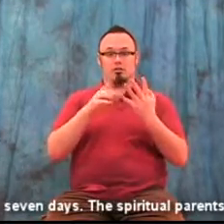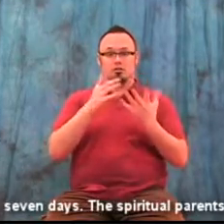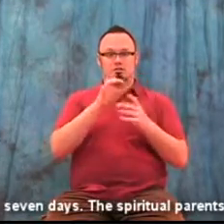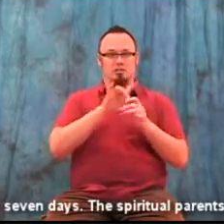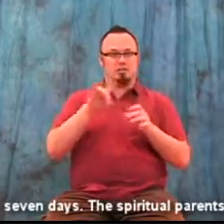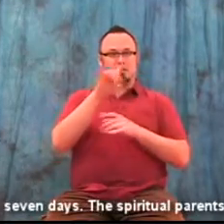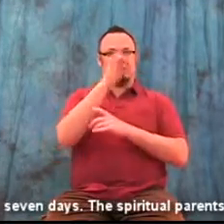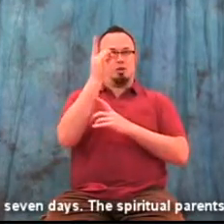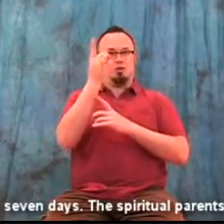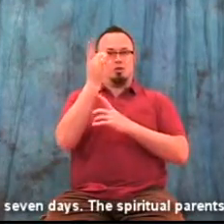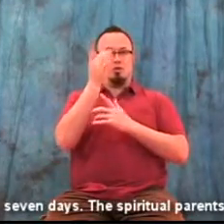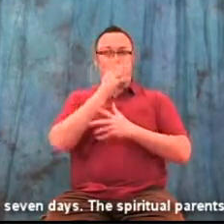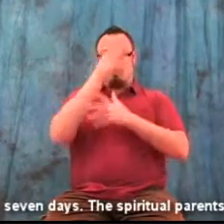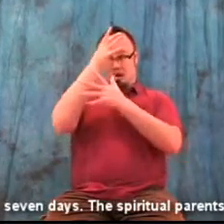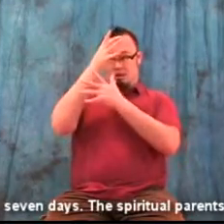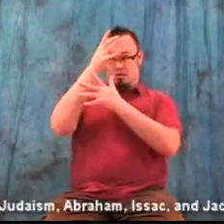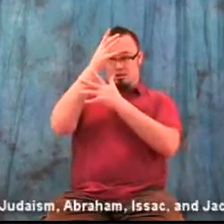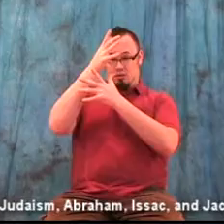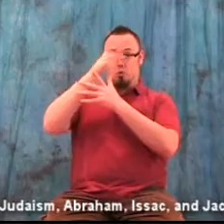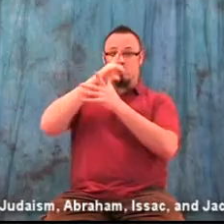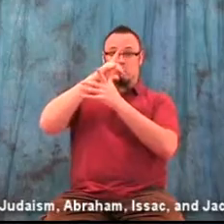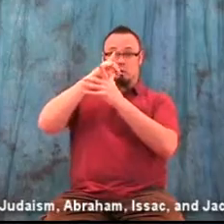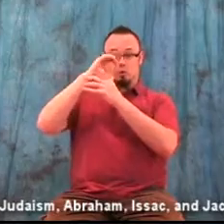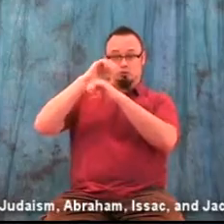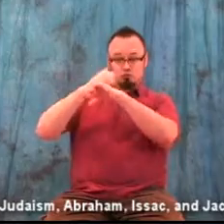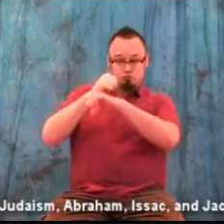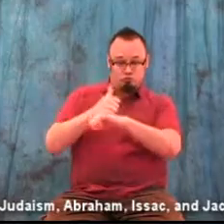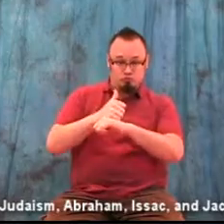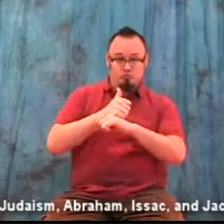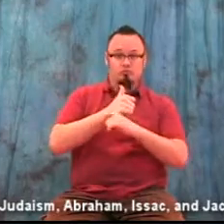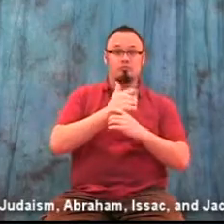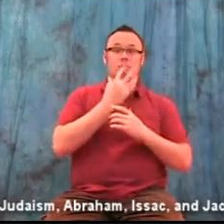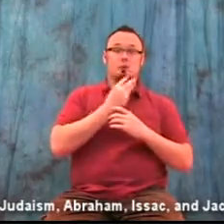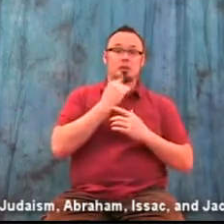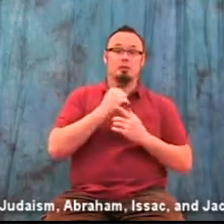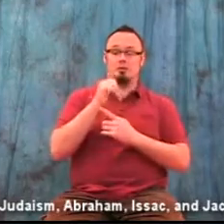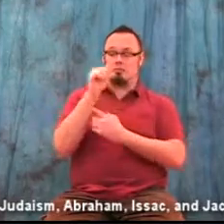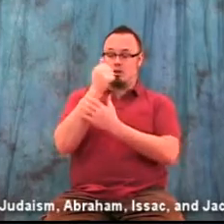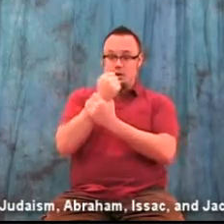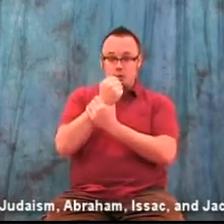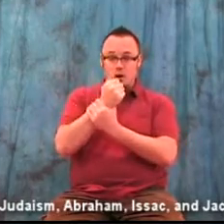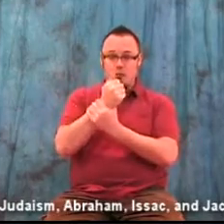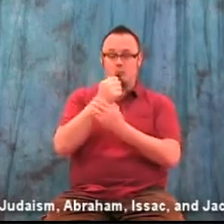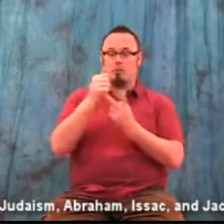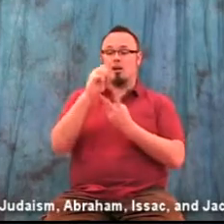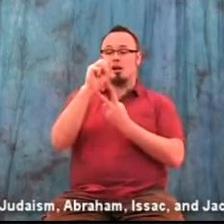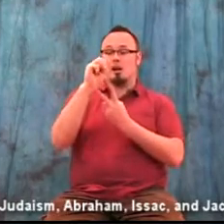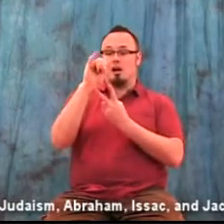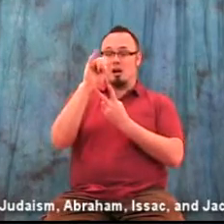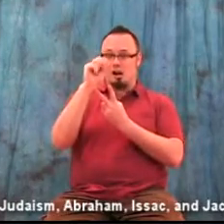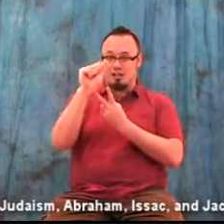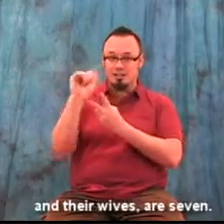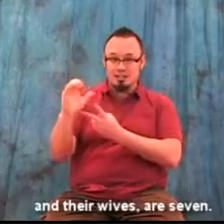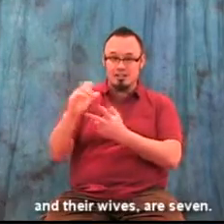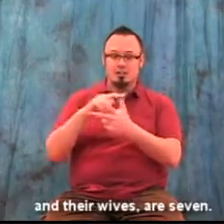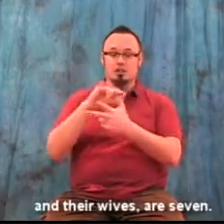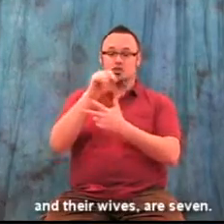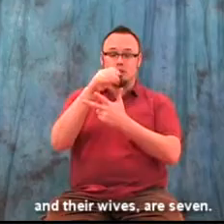spiritual parents of Judaism, Abraham, Isaac, and Jacob, and their wives are